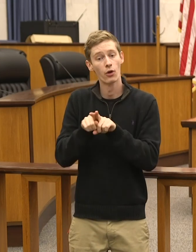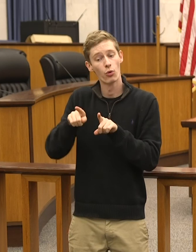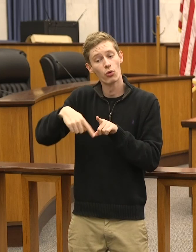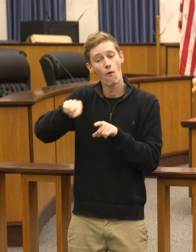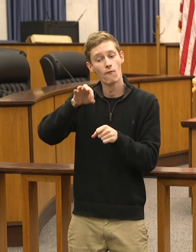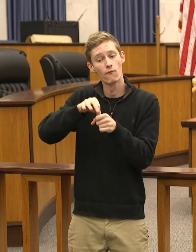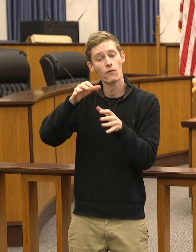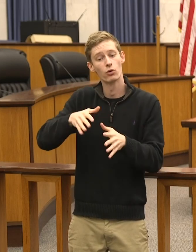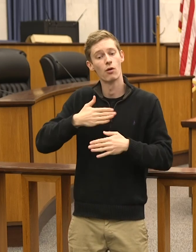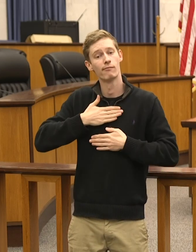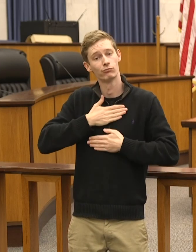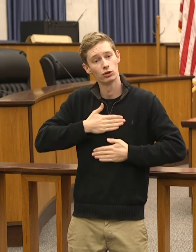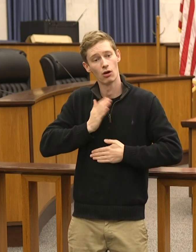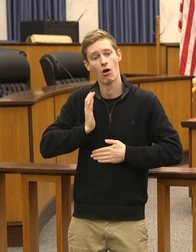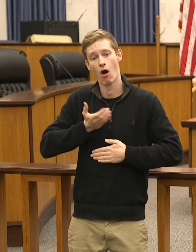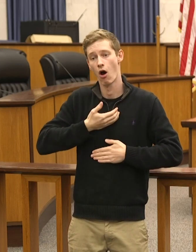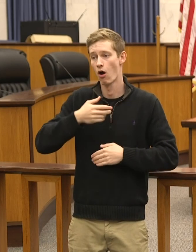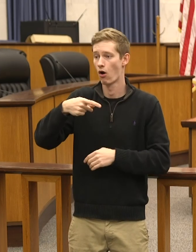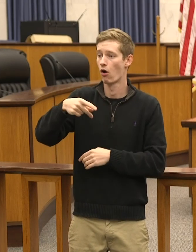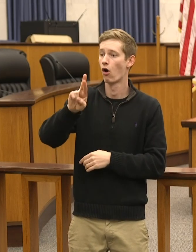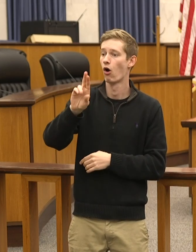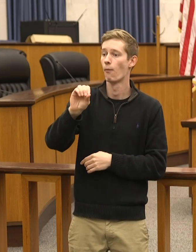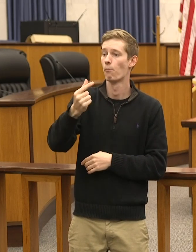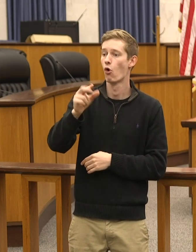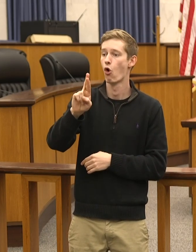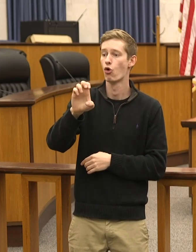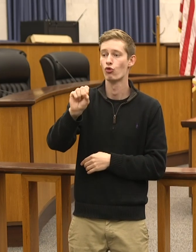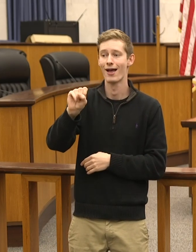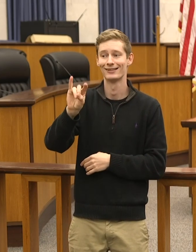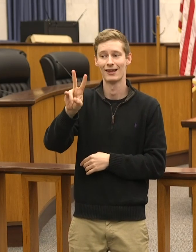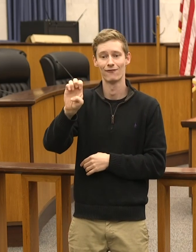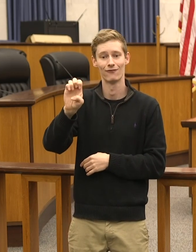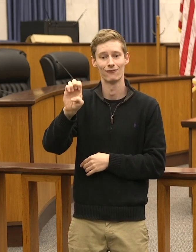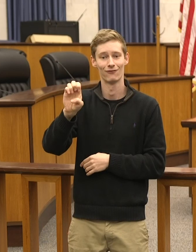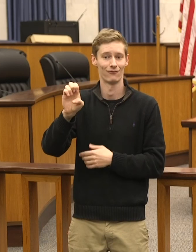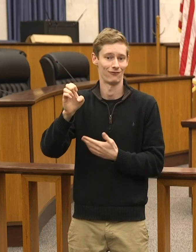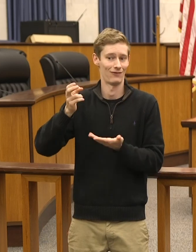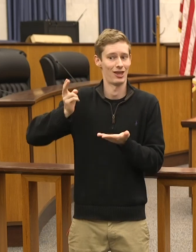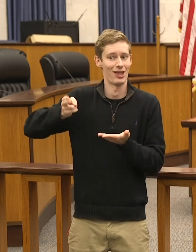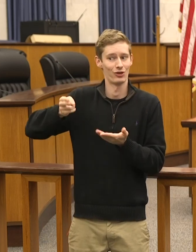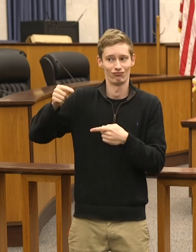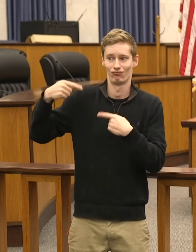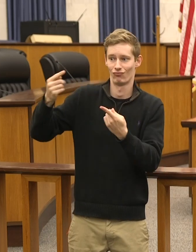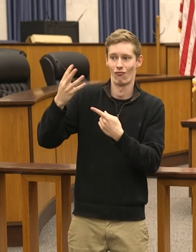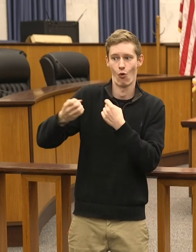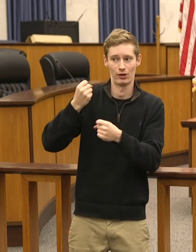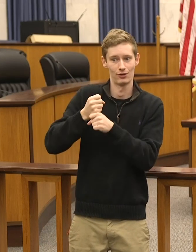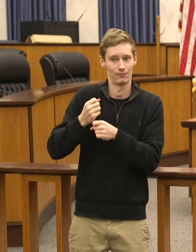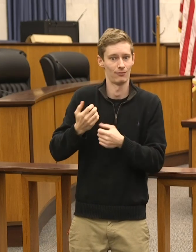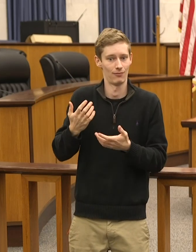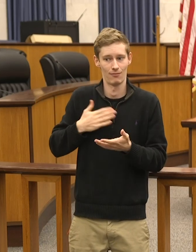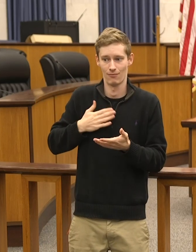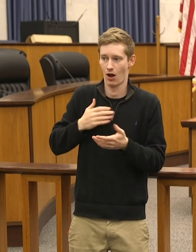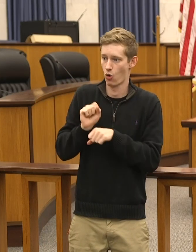our progressive record over the course of the last 4 years. I am elated. I